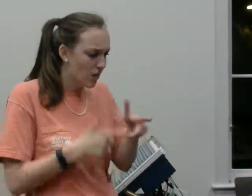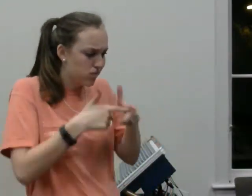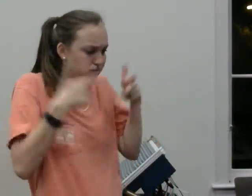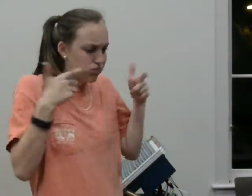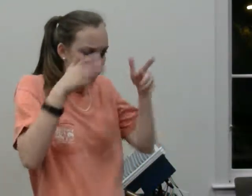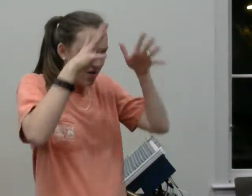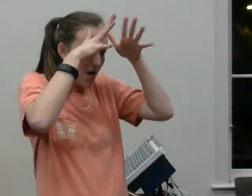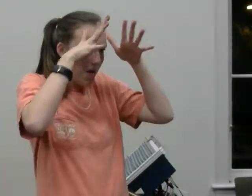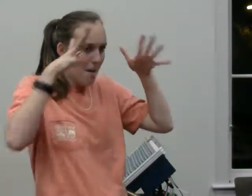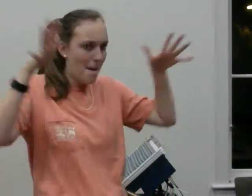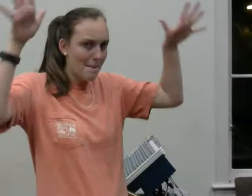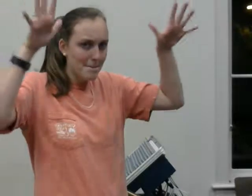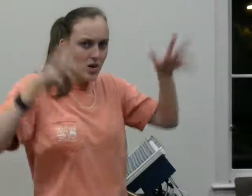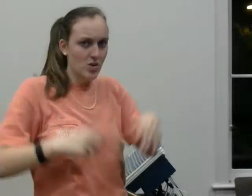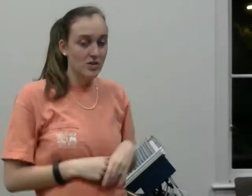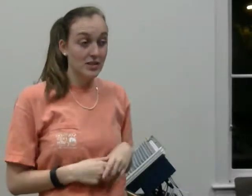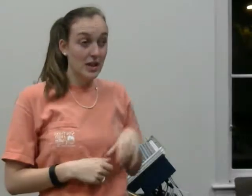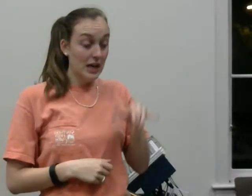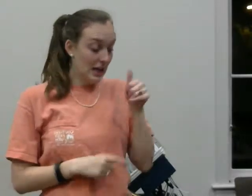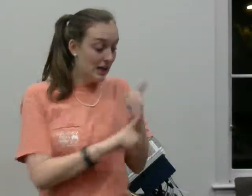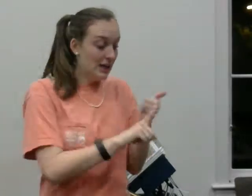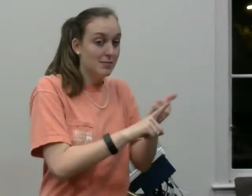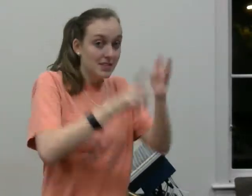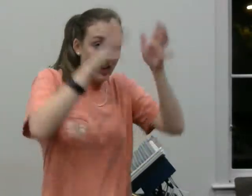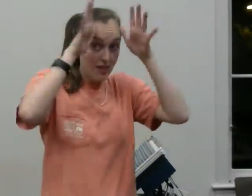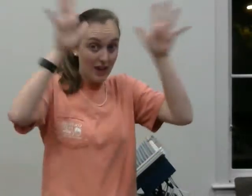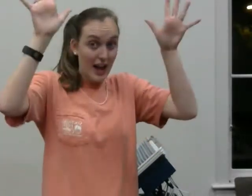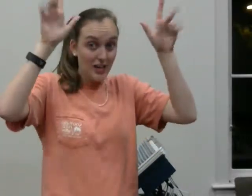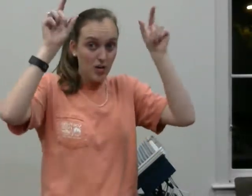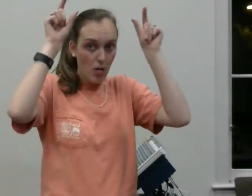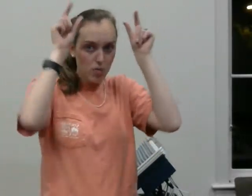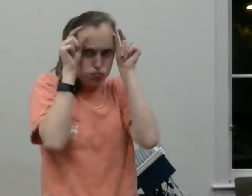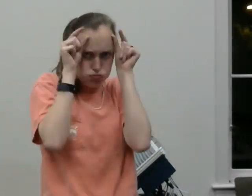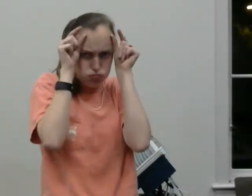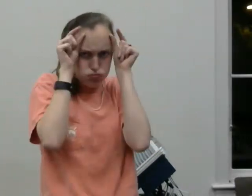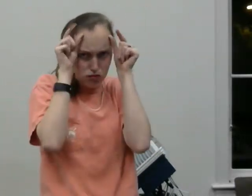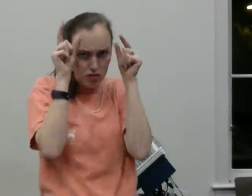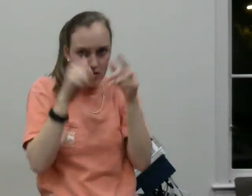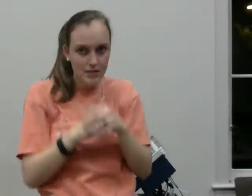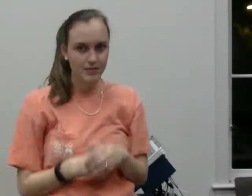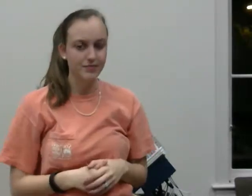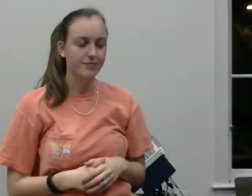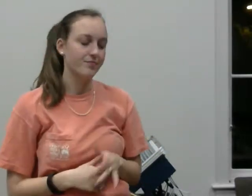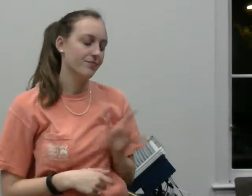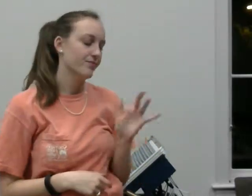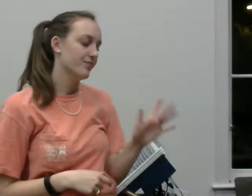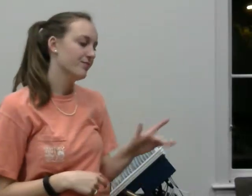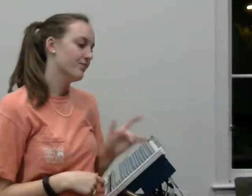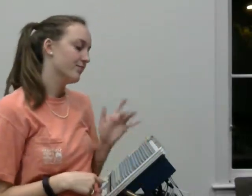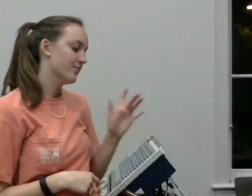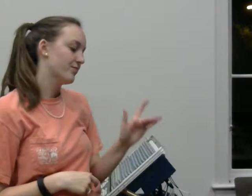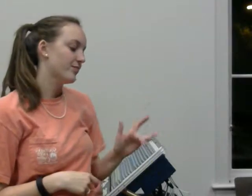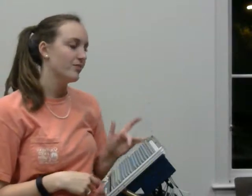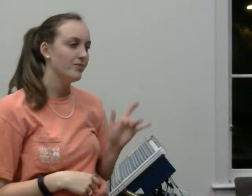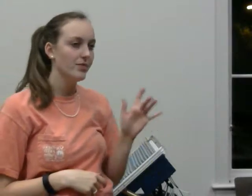little antlers you ever saw. Morris forgot his own trouble. And right there started a fast